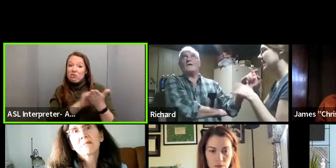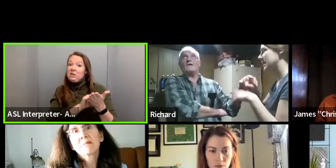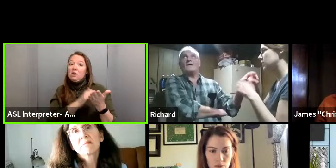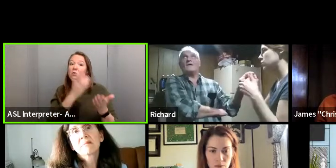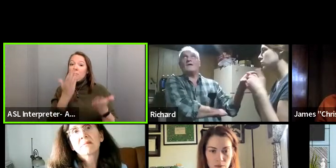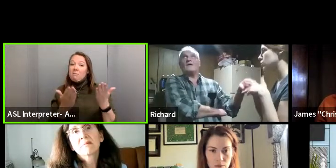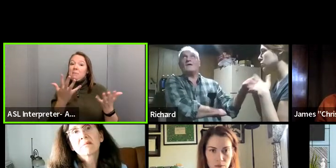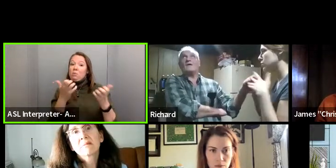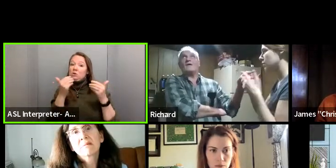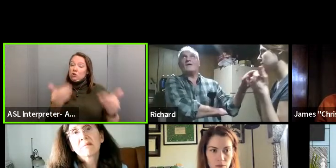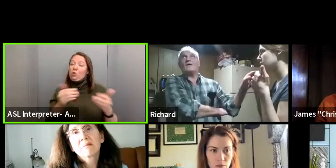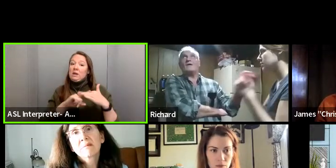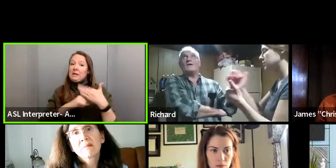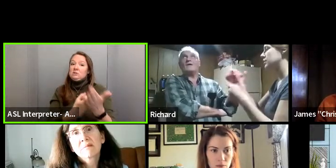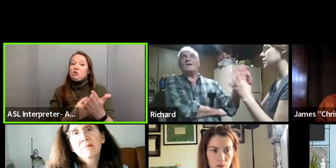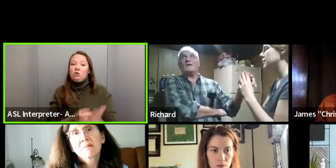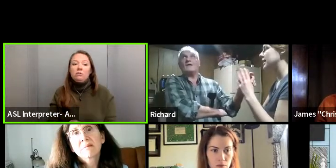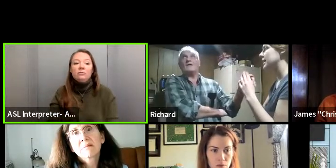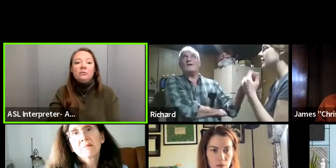started.